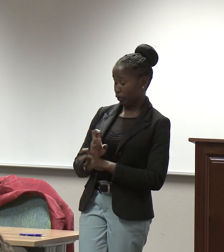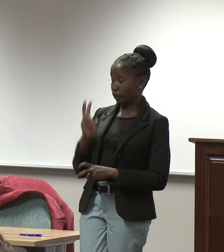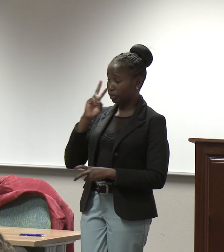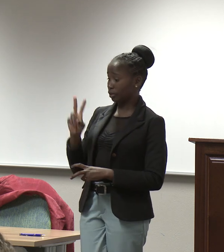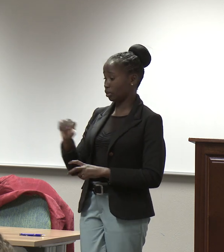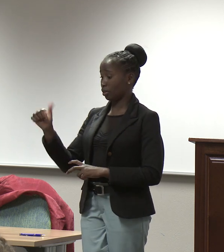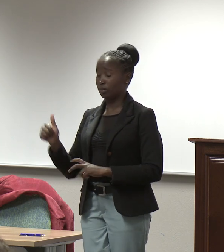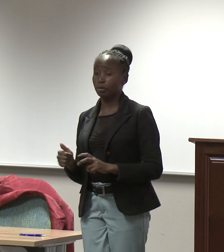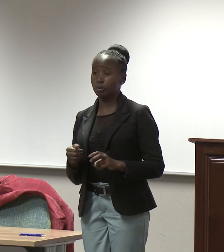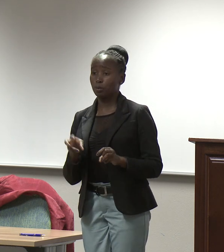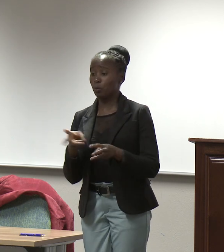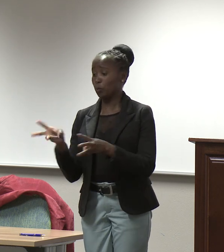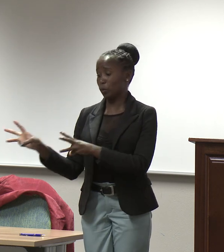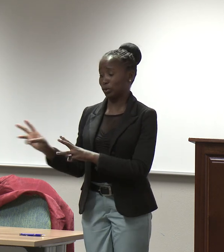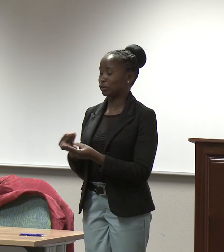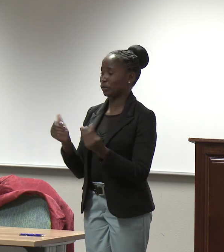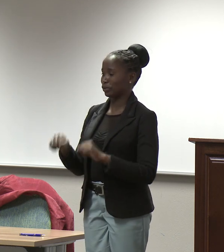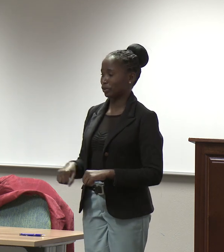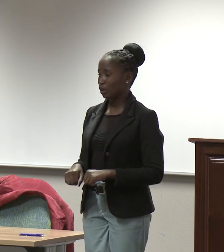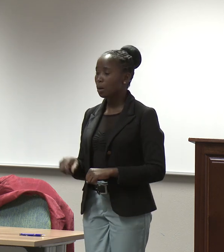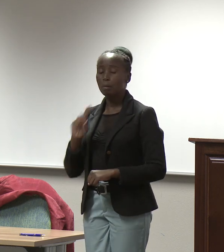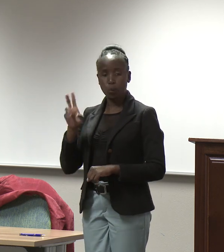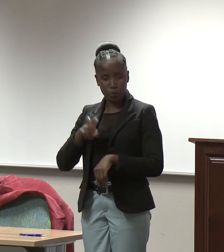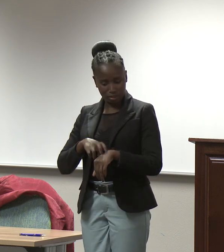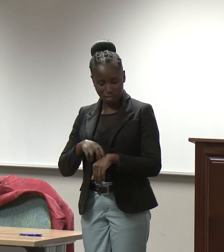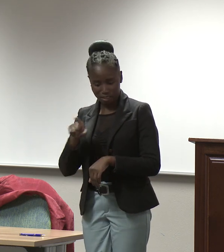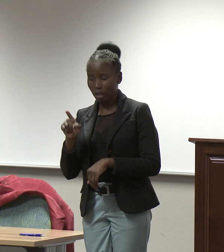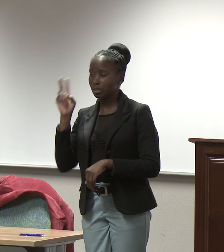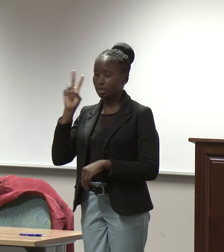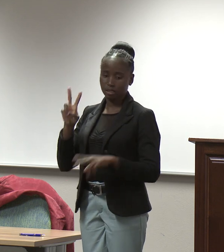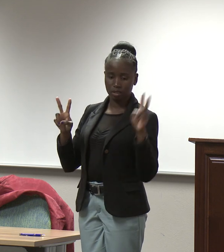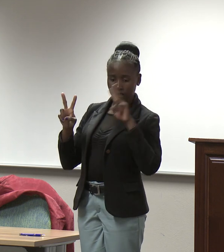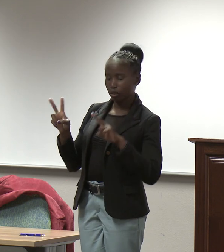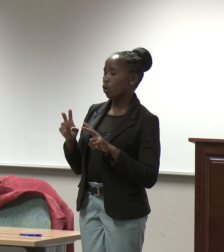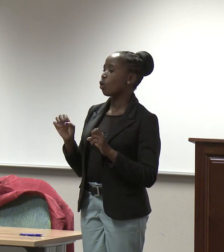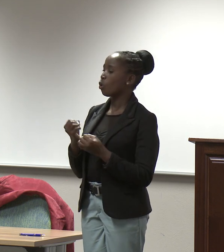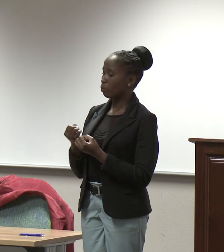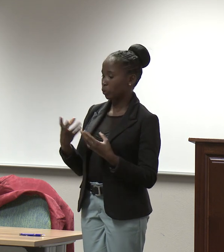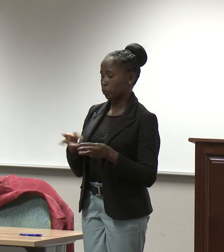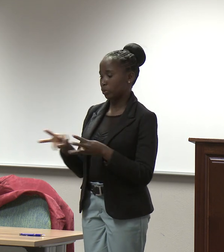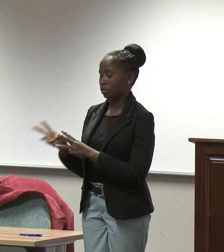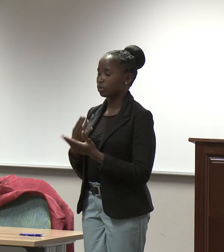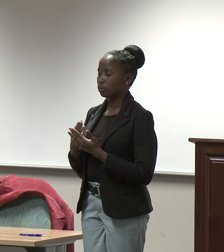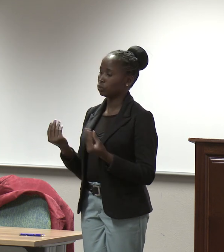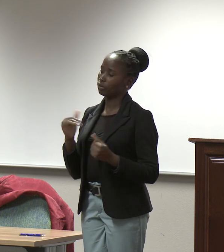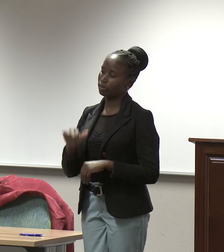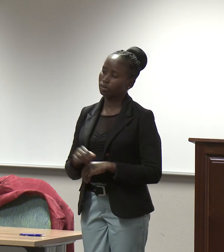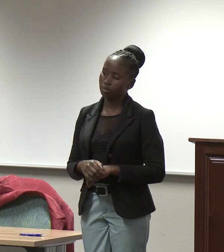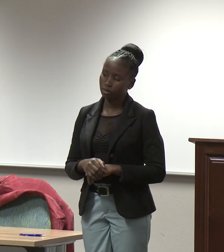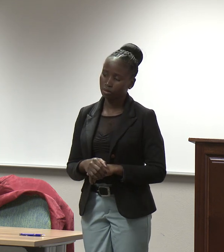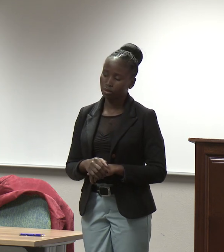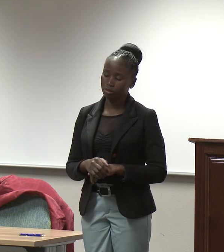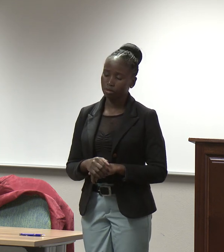since as I said, we need an alternative thinking of alternatives. So tragic optimist is basically that